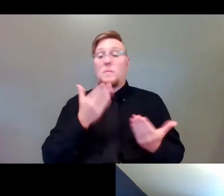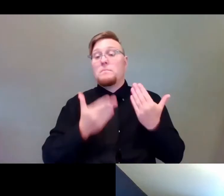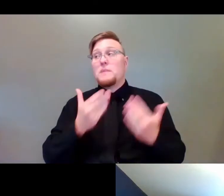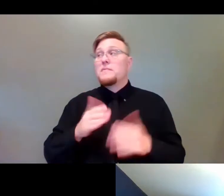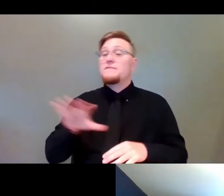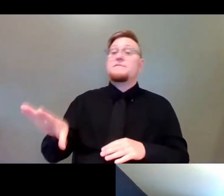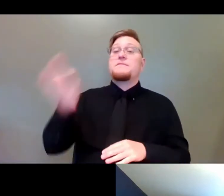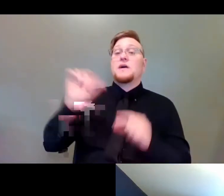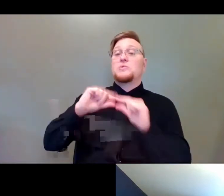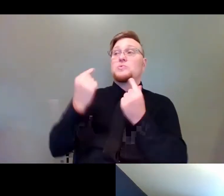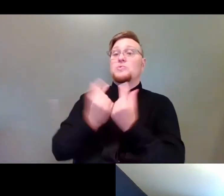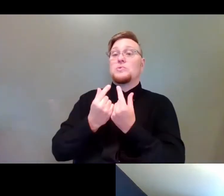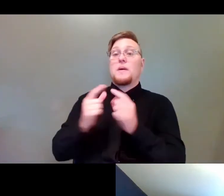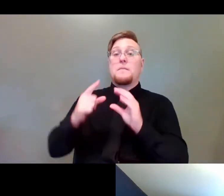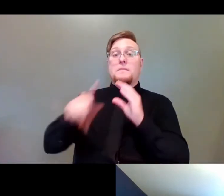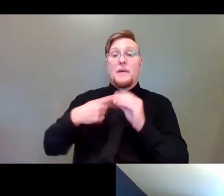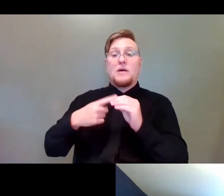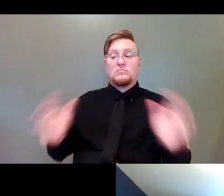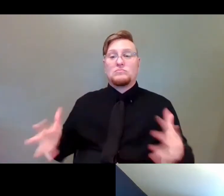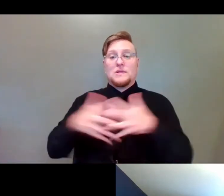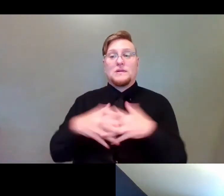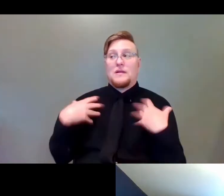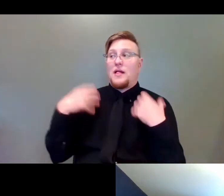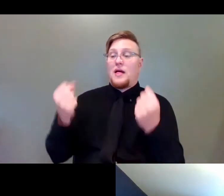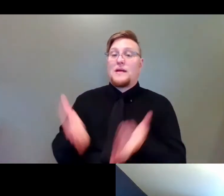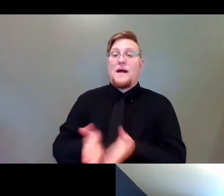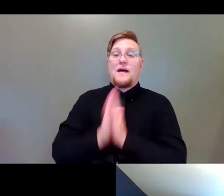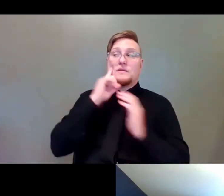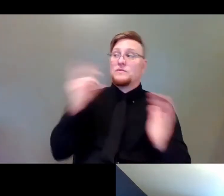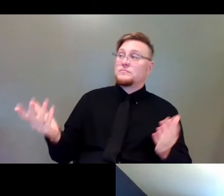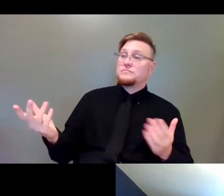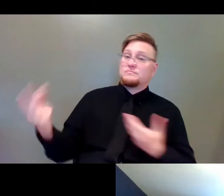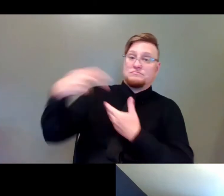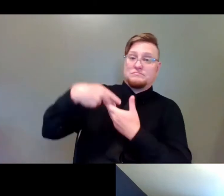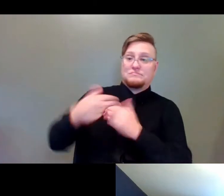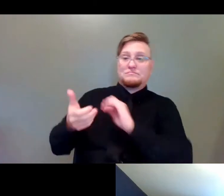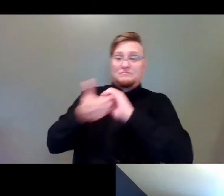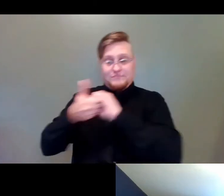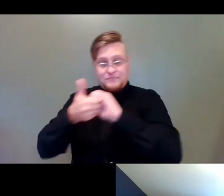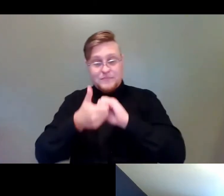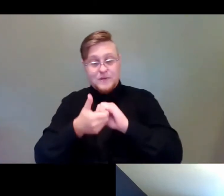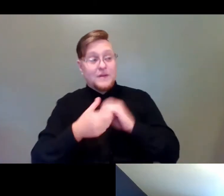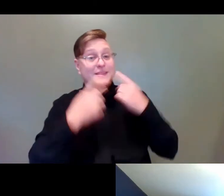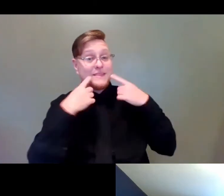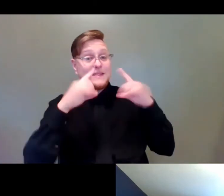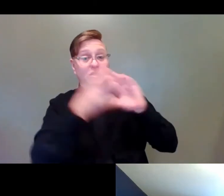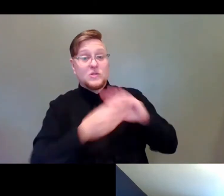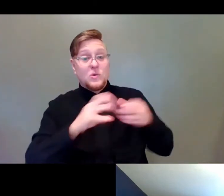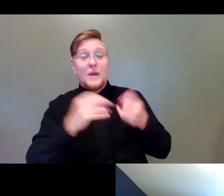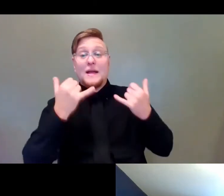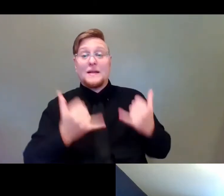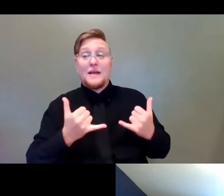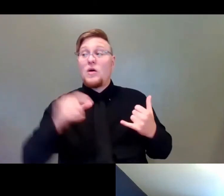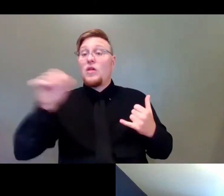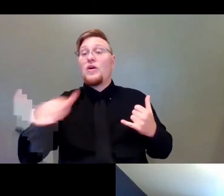And some of the success stories is those organizations, now that they're working with disabled women and